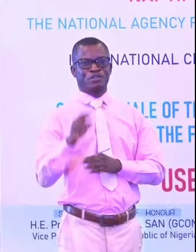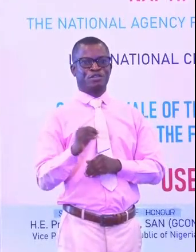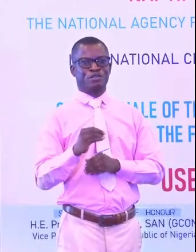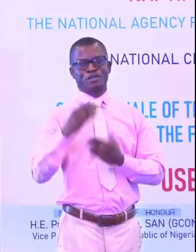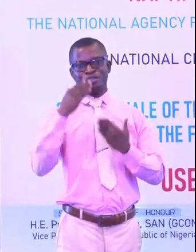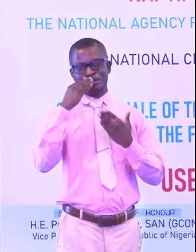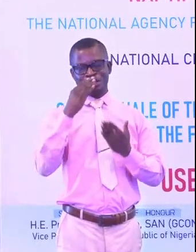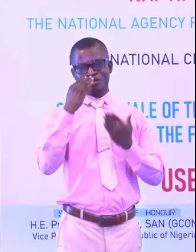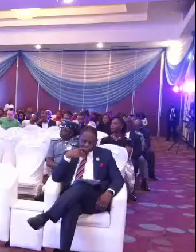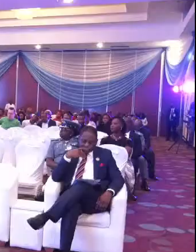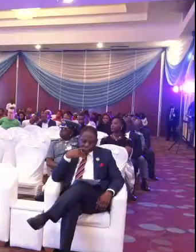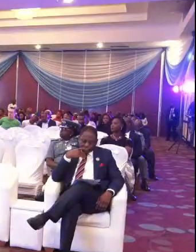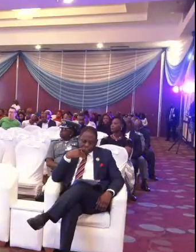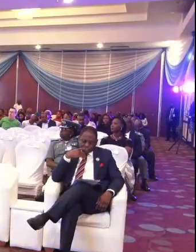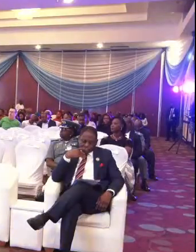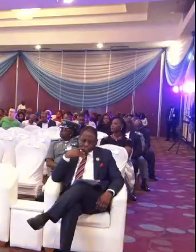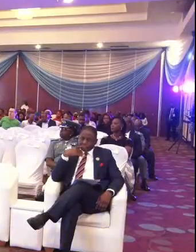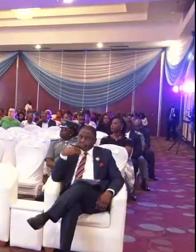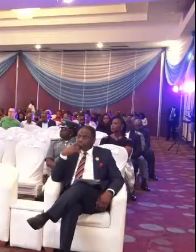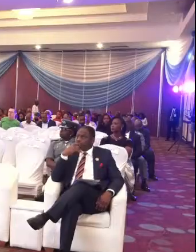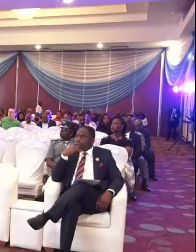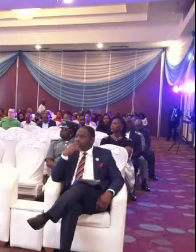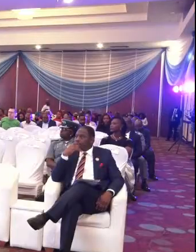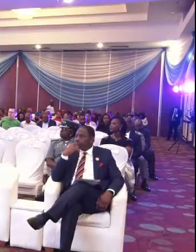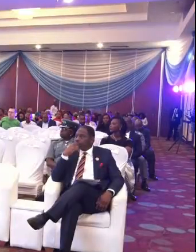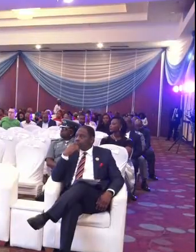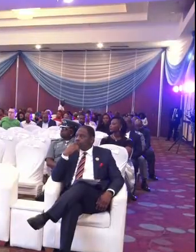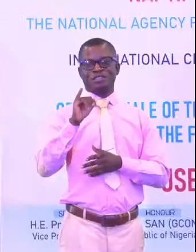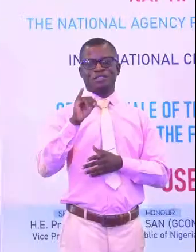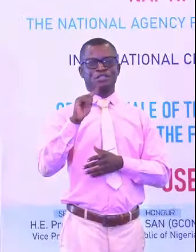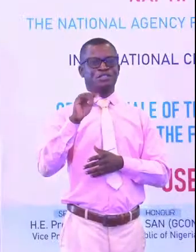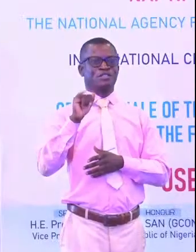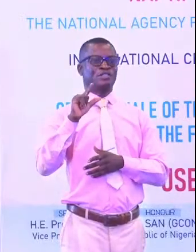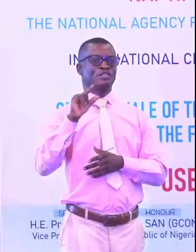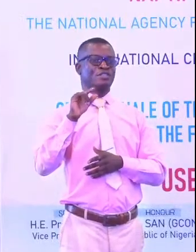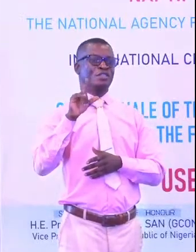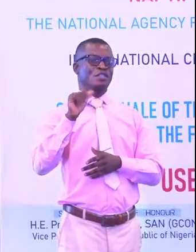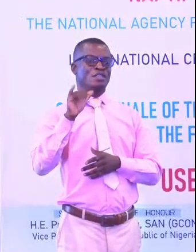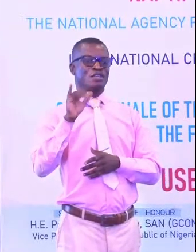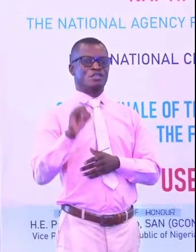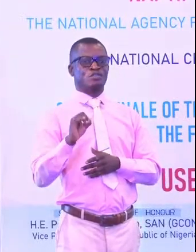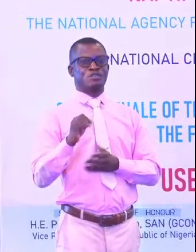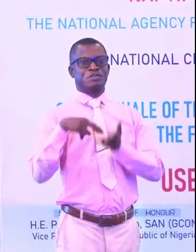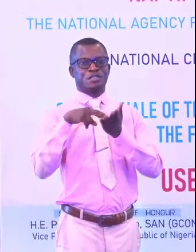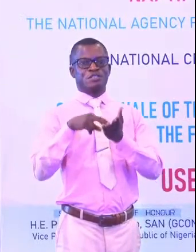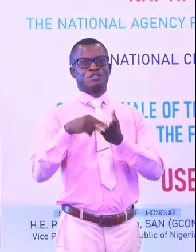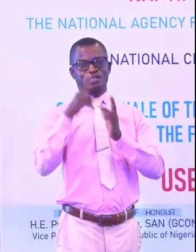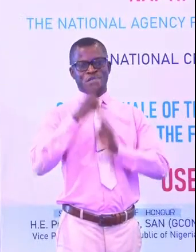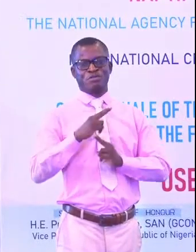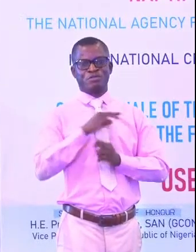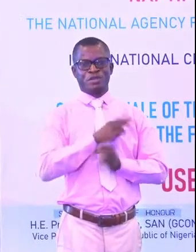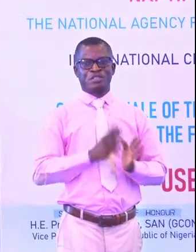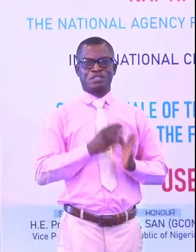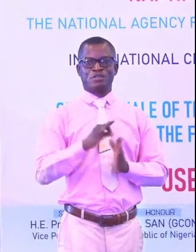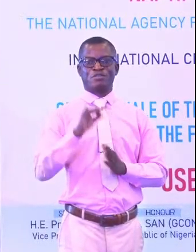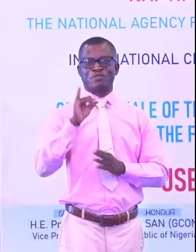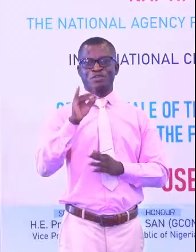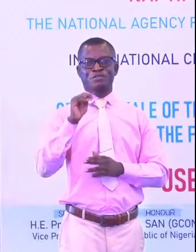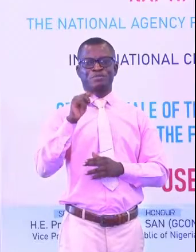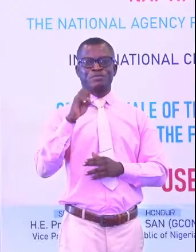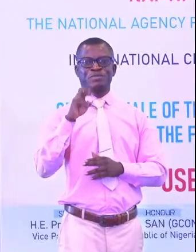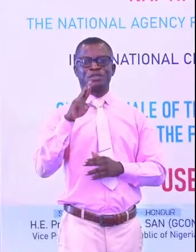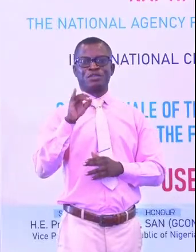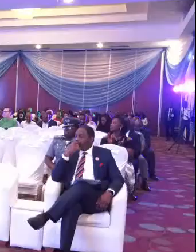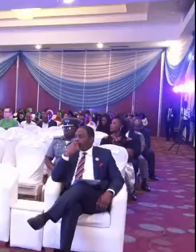Thank you for coming. Madam Titi Layo Olaya is representing the Honorable Minister of Interior. Please put your hands together,